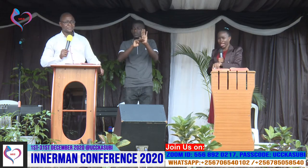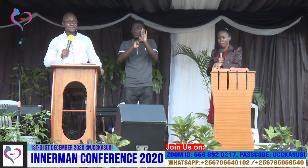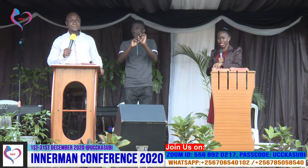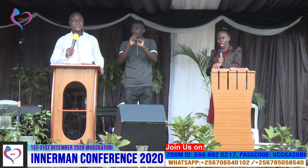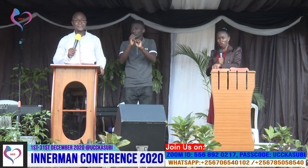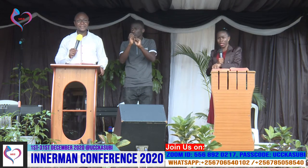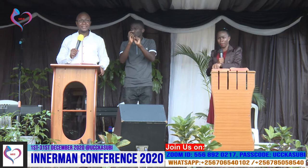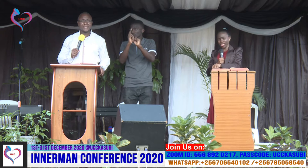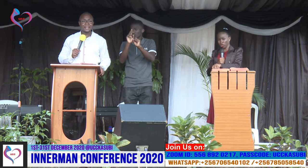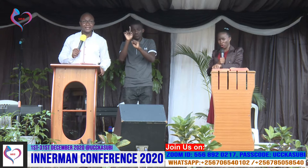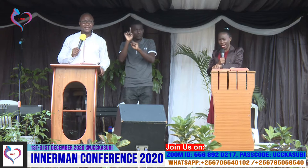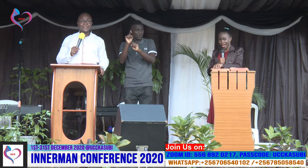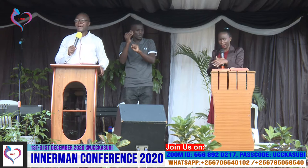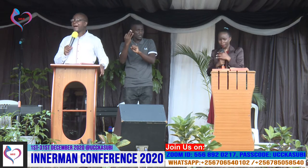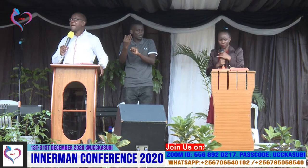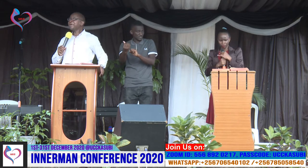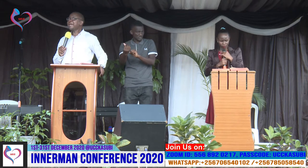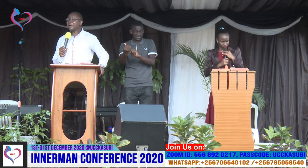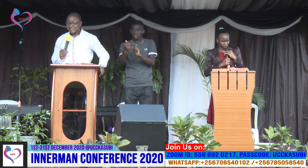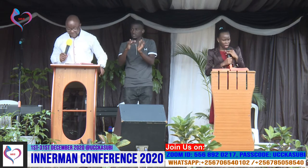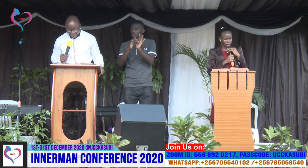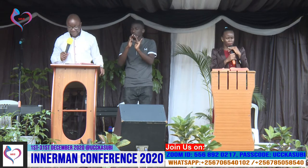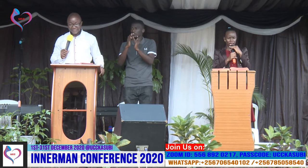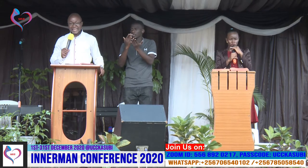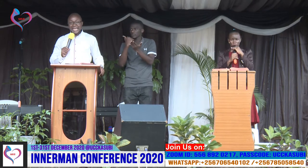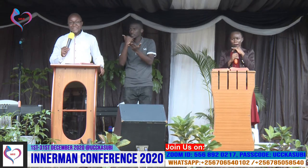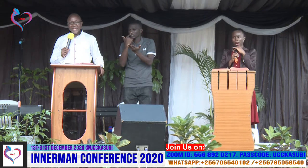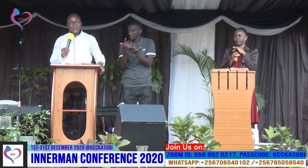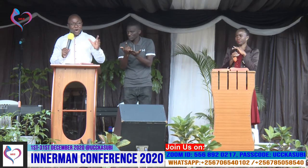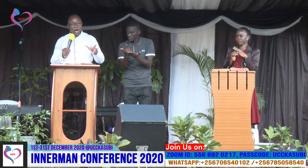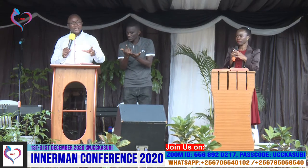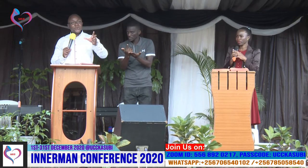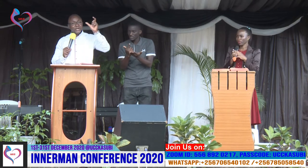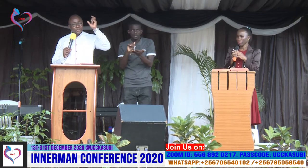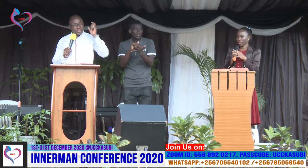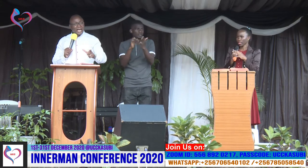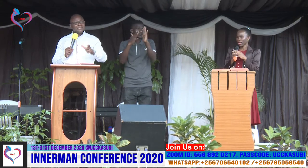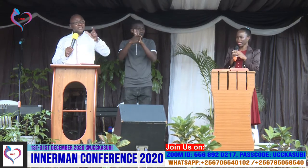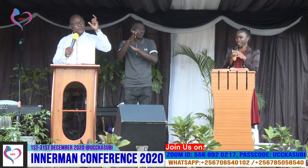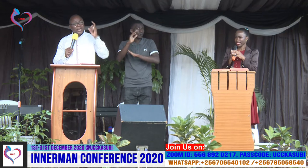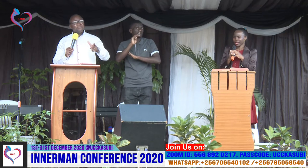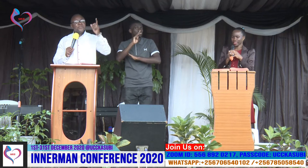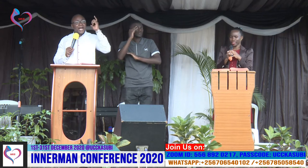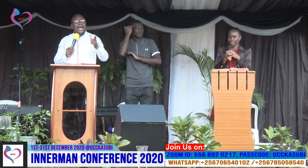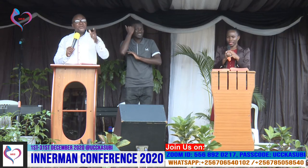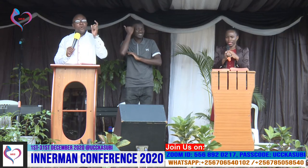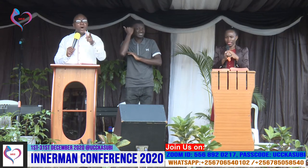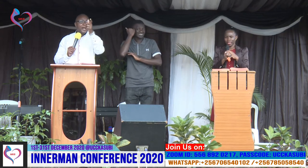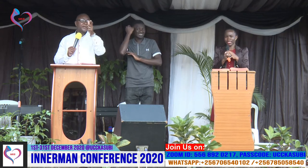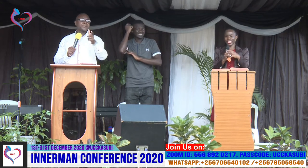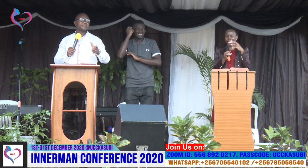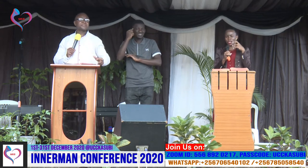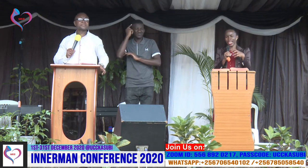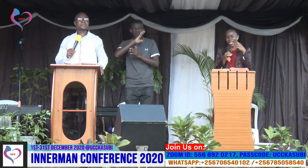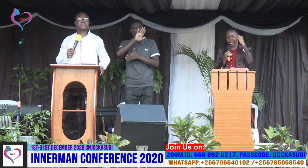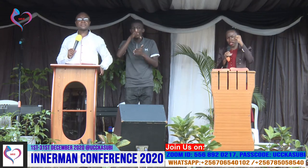Matthew 12:36. Bogenda mu Matayo 12:36. The Bible tells us. Bayibuli etugamba. That God is going to judge us for every idle